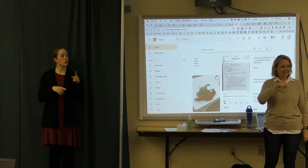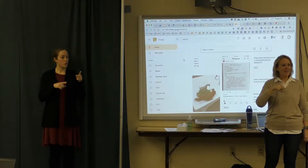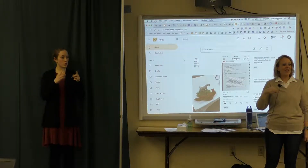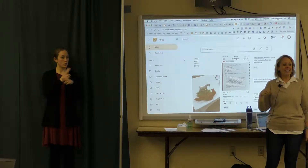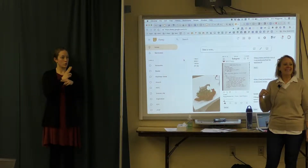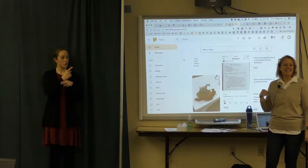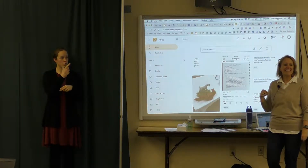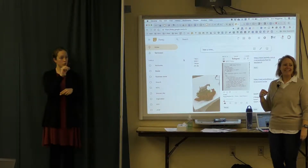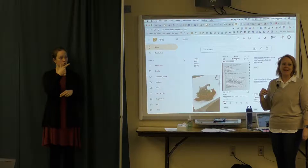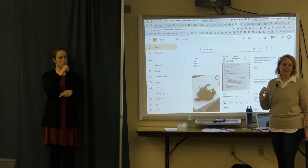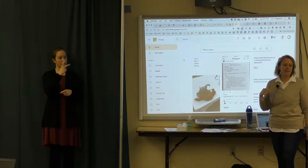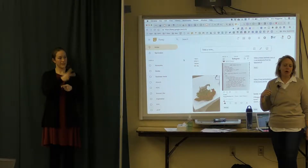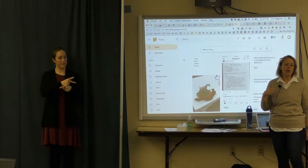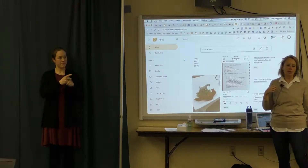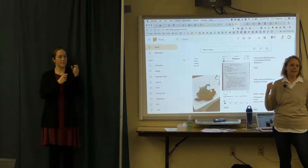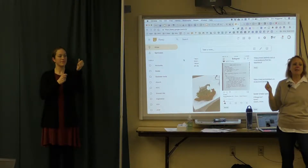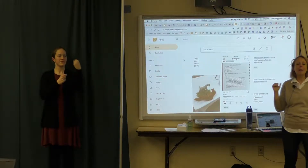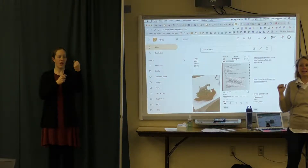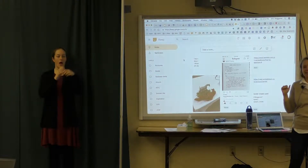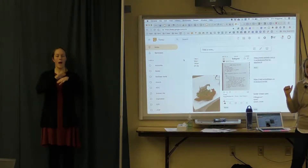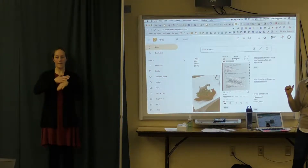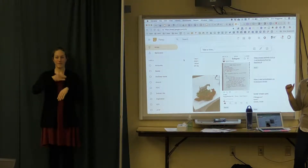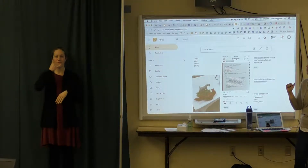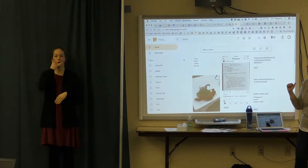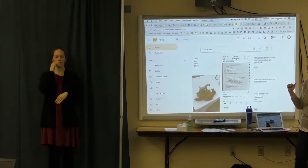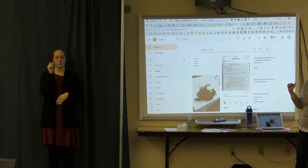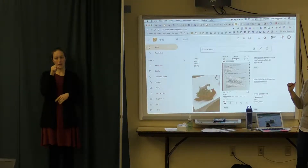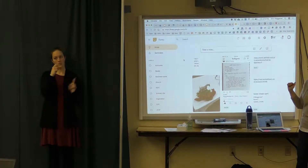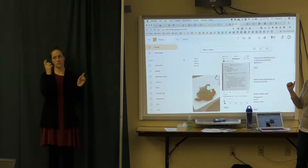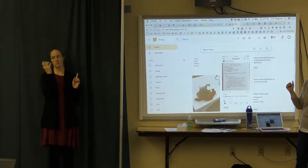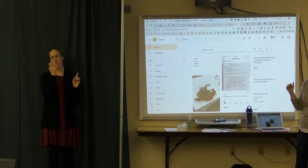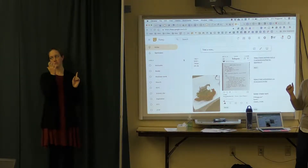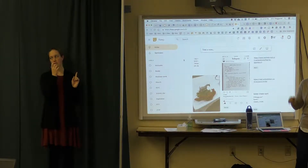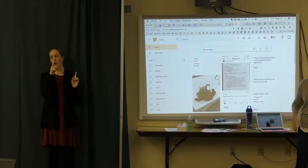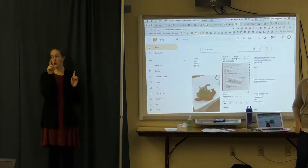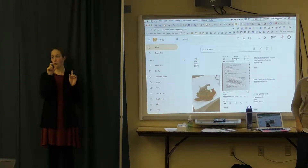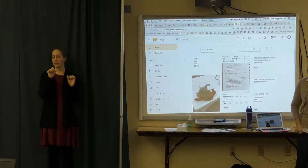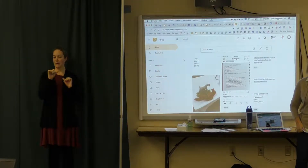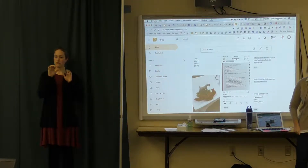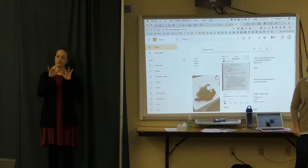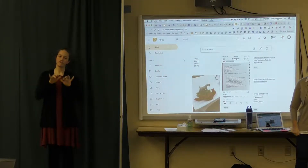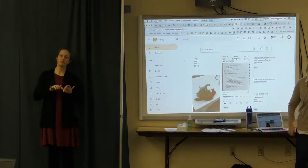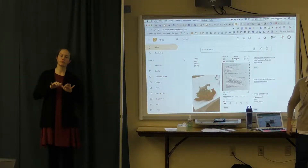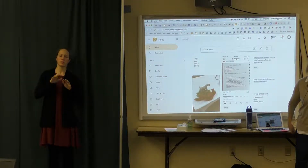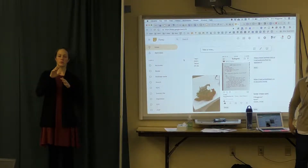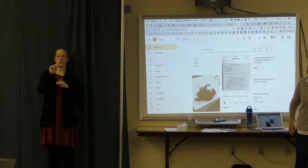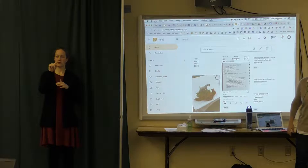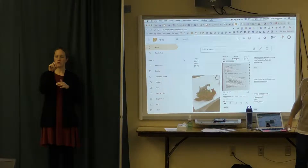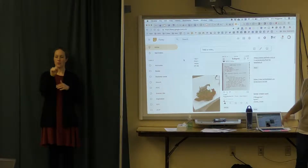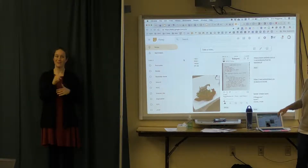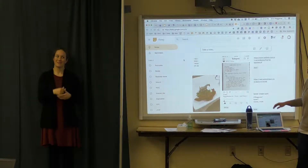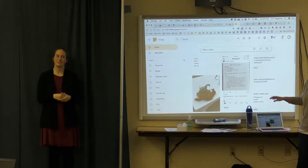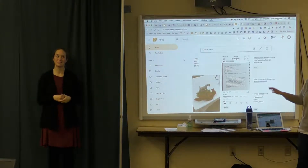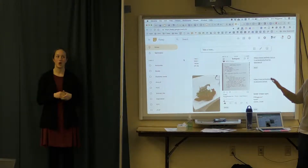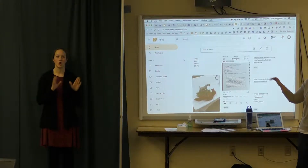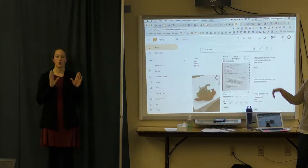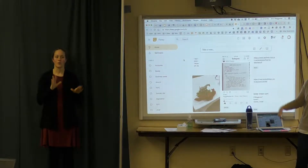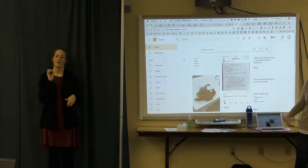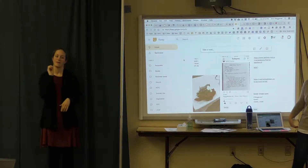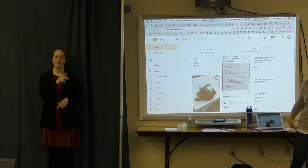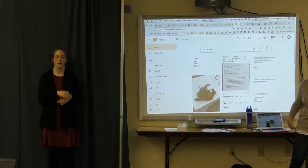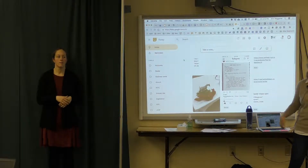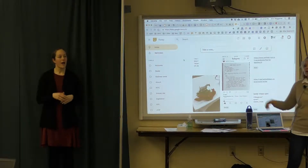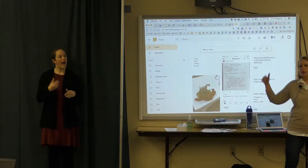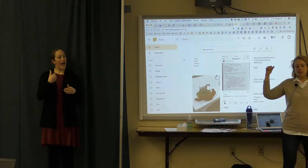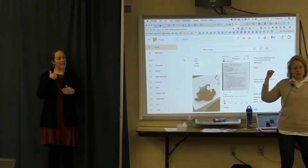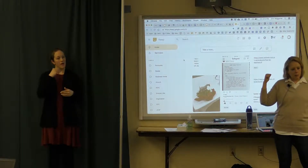Yeah. Okay. Yeah. It's amazing. So you can take notes. You're like, oh, thanks, Erin. That's fantastic. Okay. So there's an